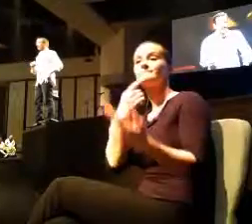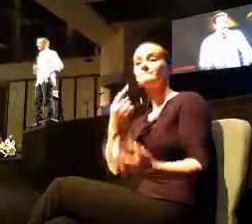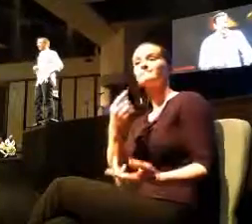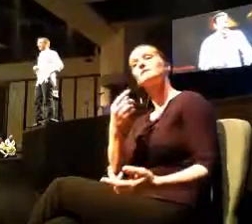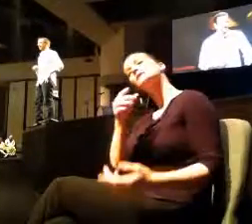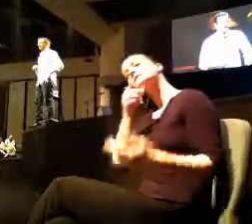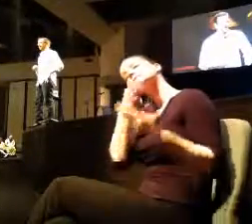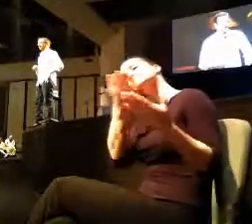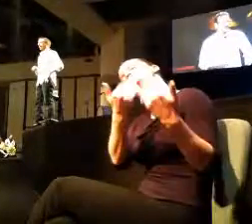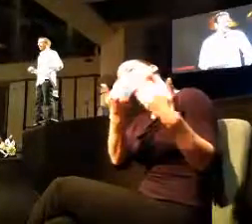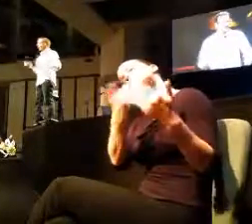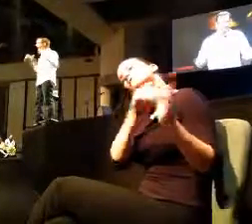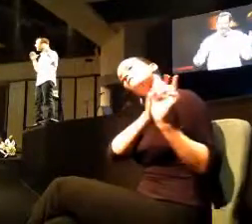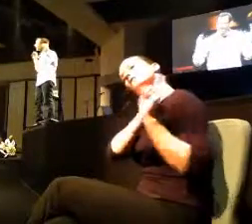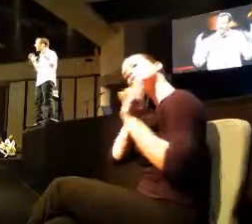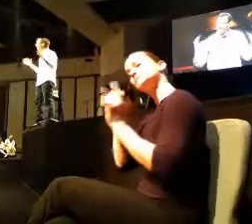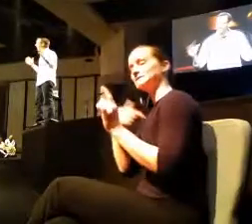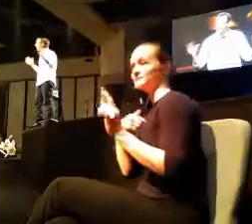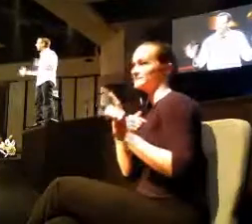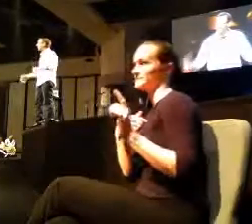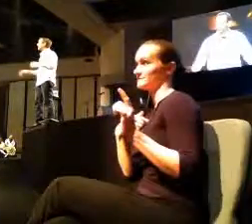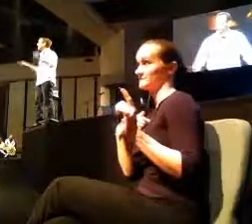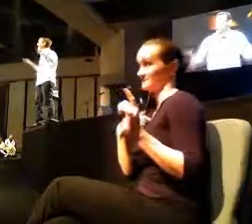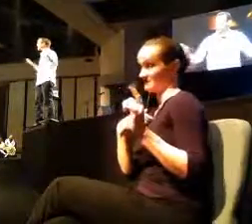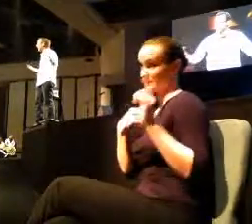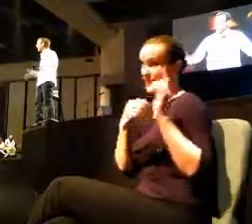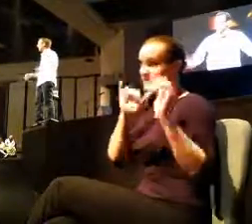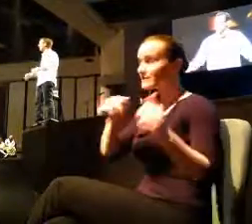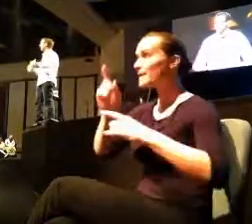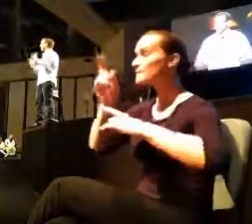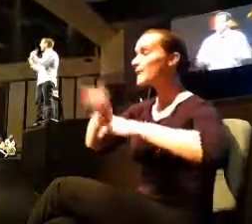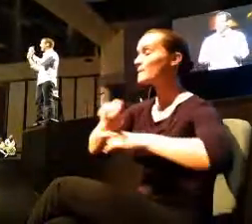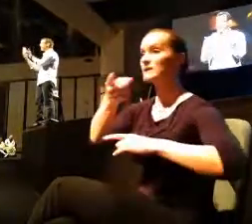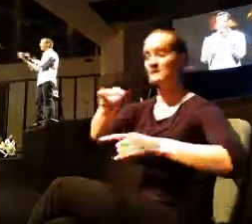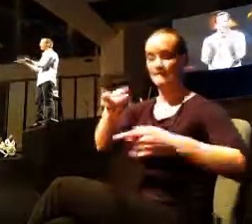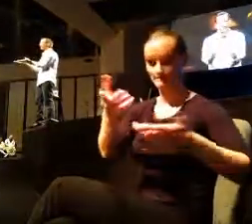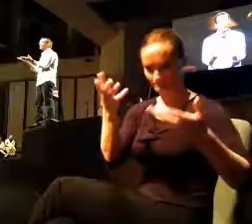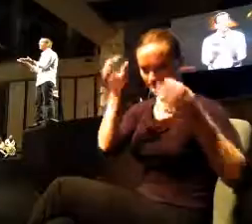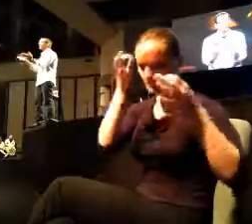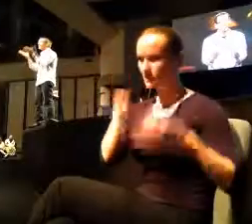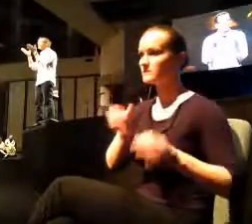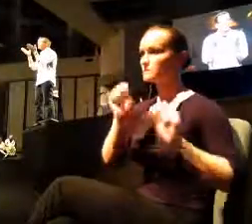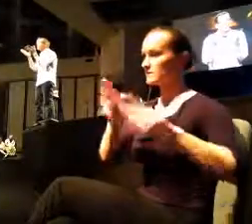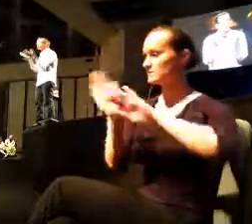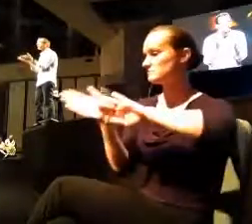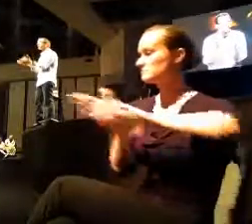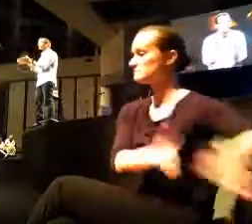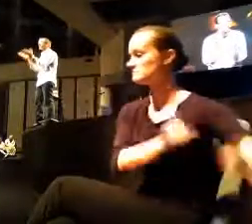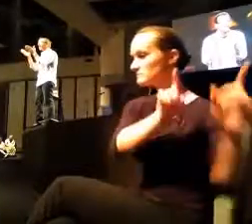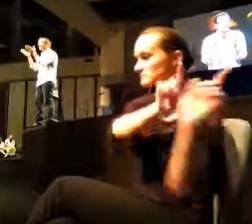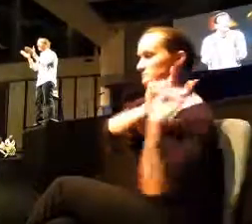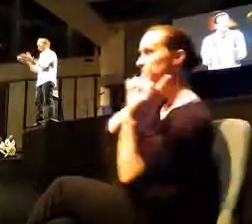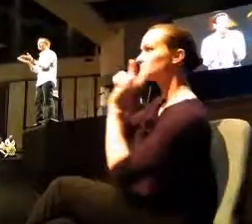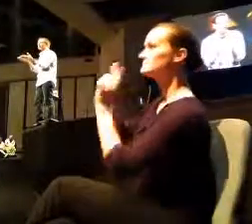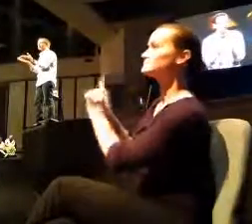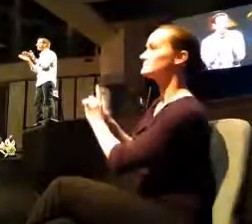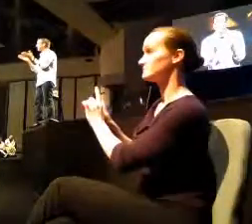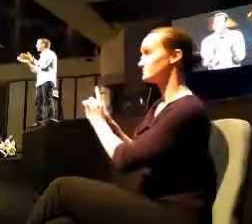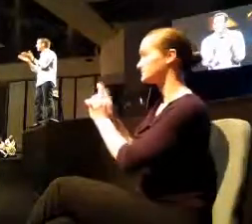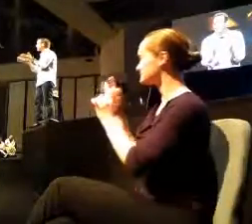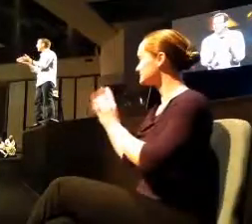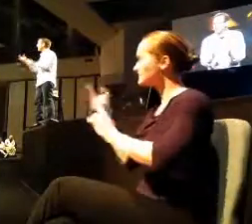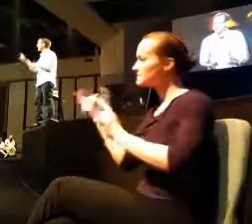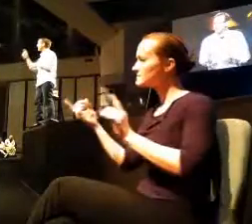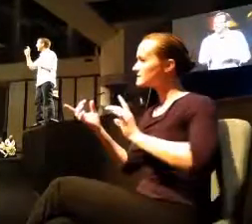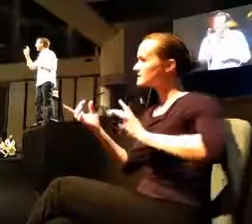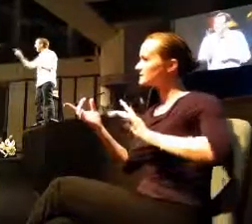follow me. And Matthew, in that moment, drops everything and follows Christ. There was something about Jesus that